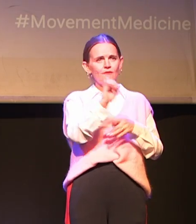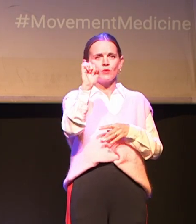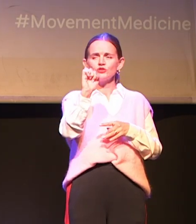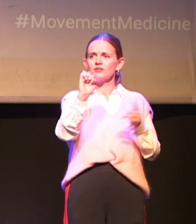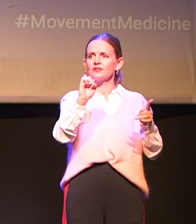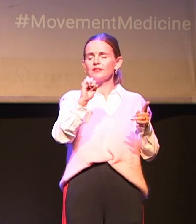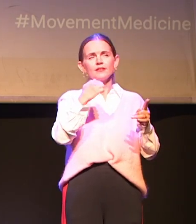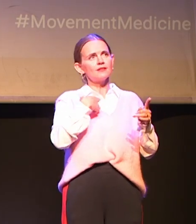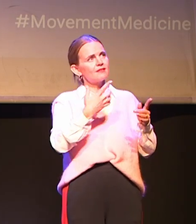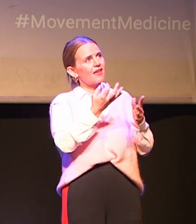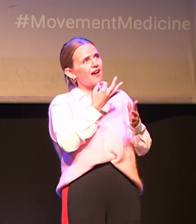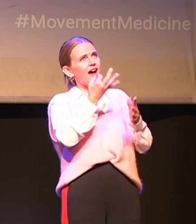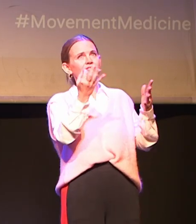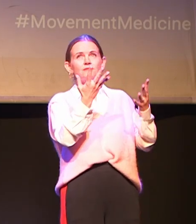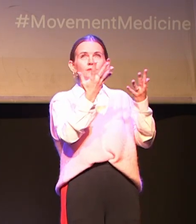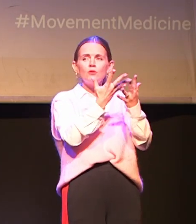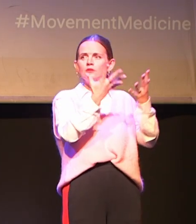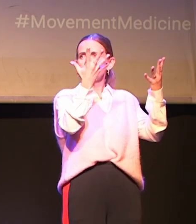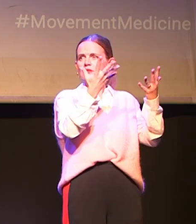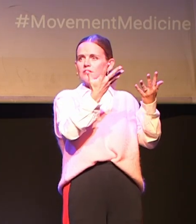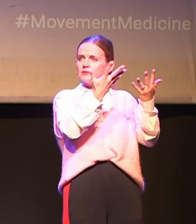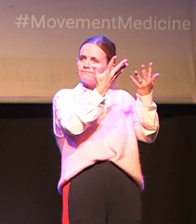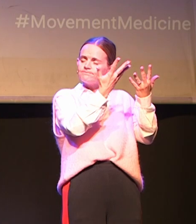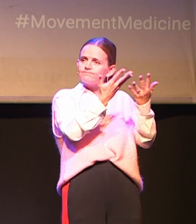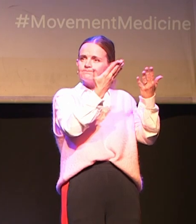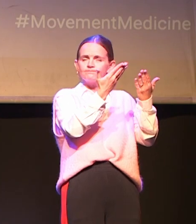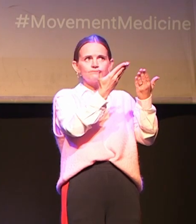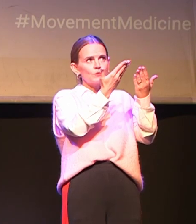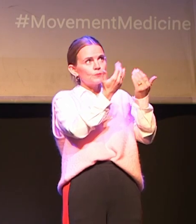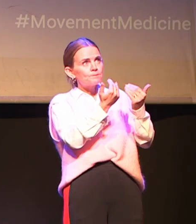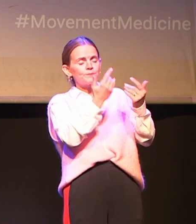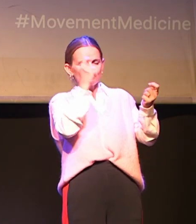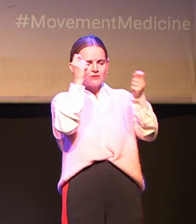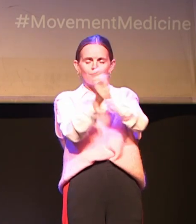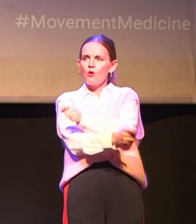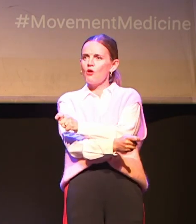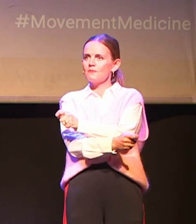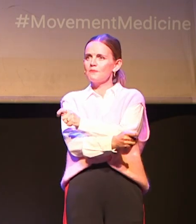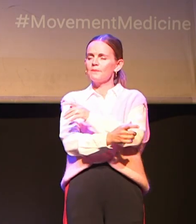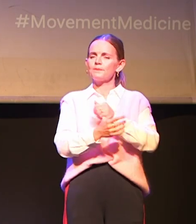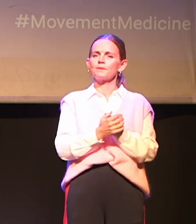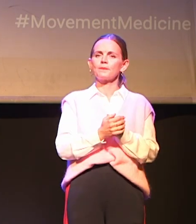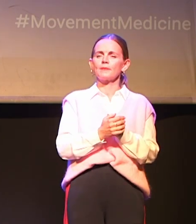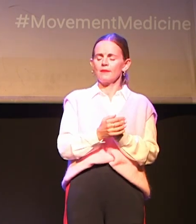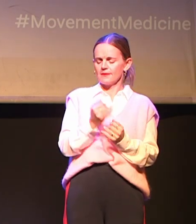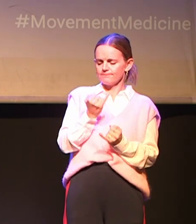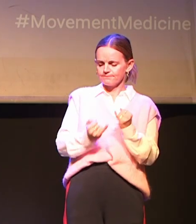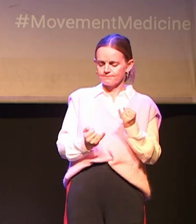than them, that which is vast and more powerful to transform. And then a final piece